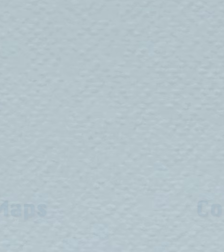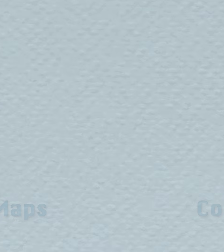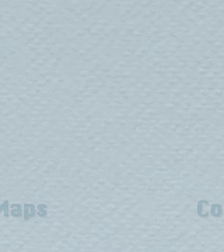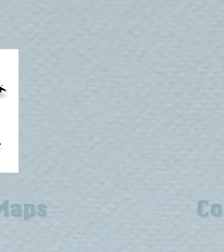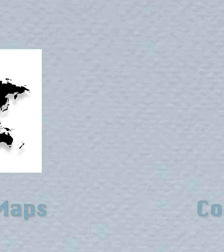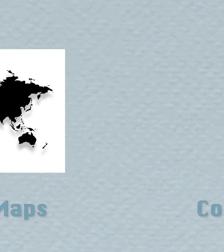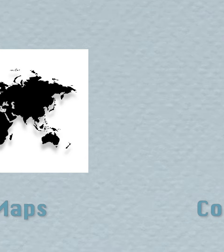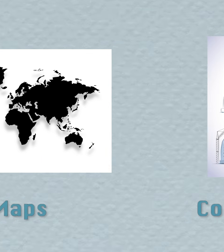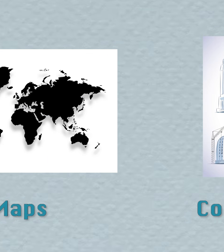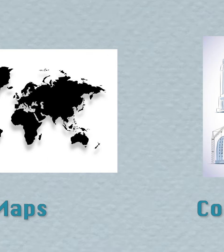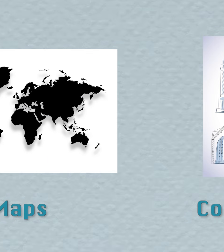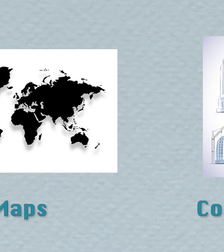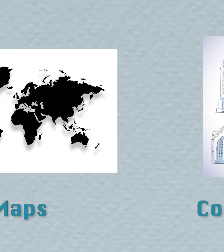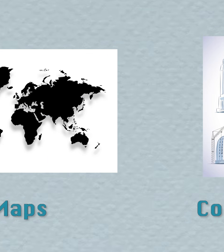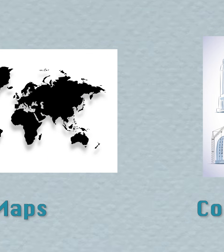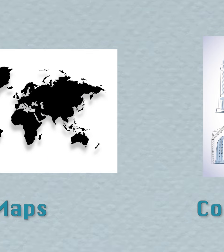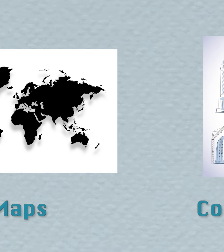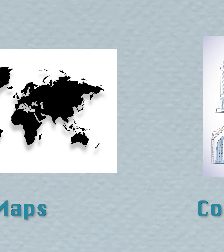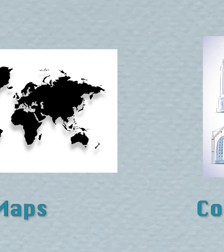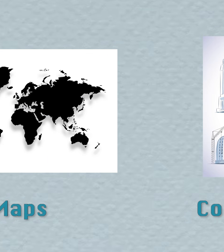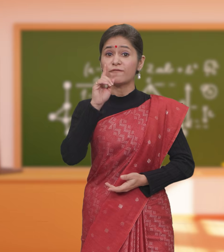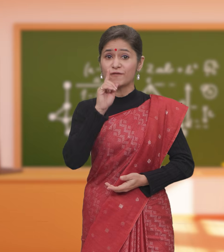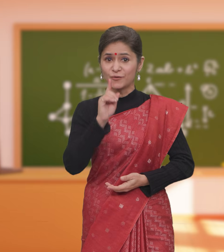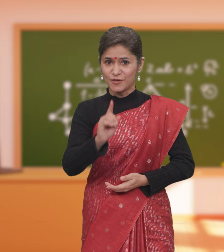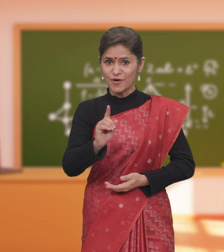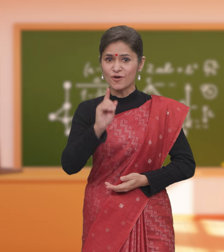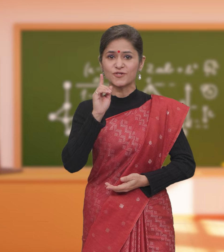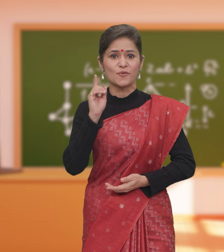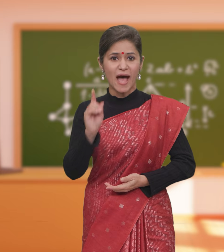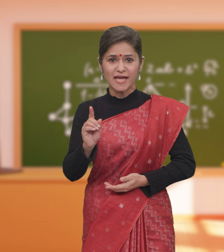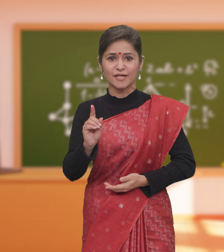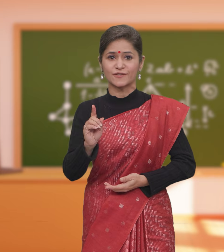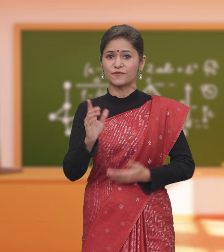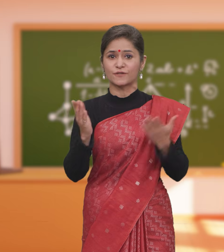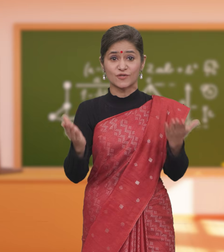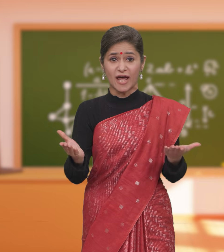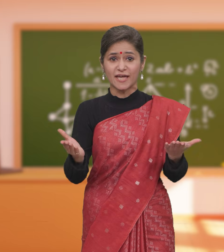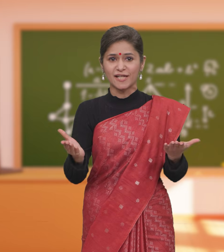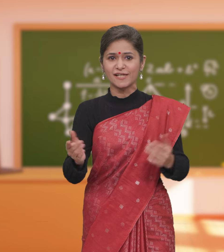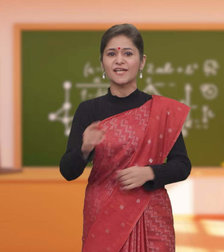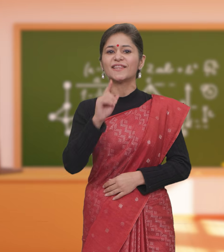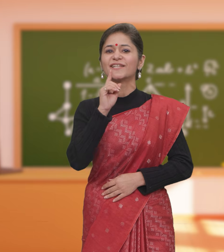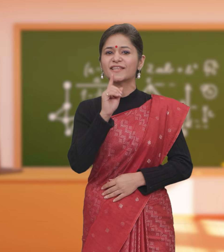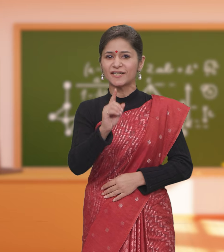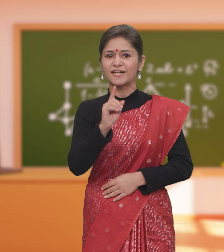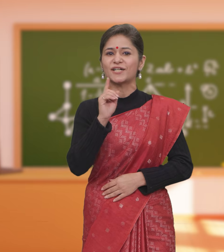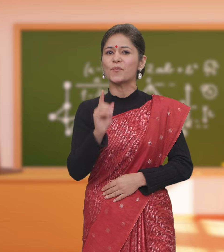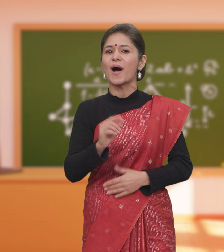in maps and construction. If you know two angles of a triangle, the third